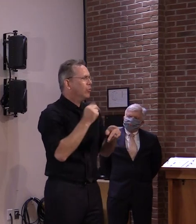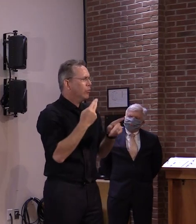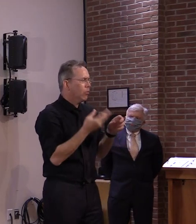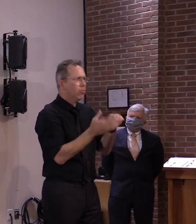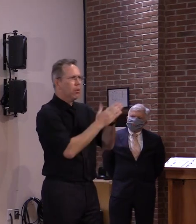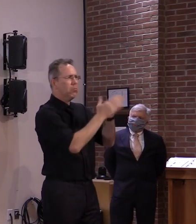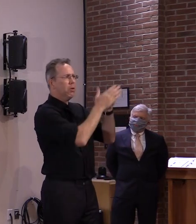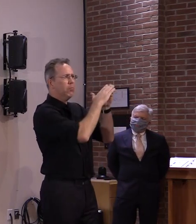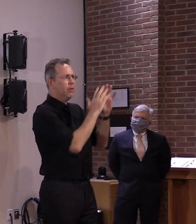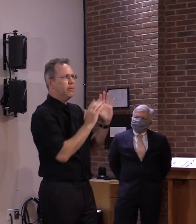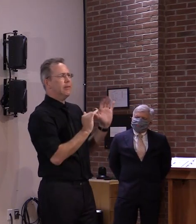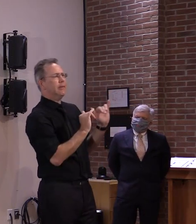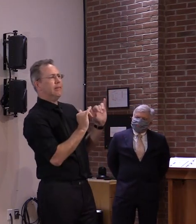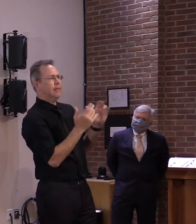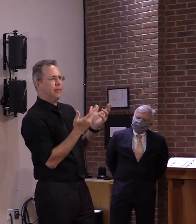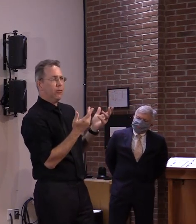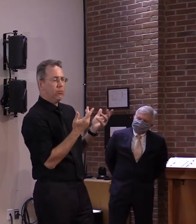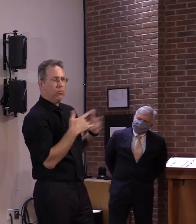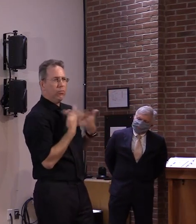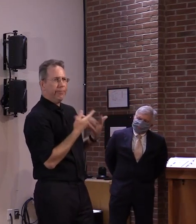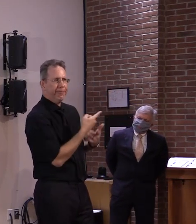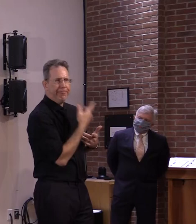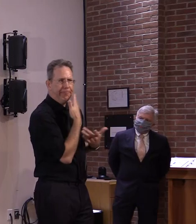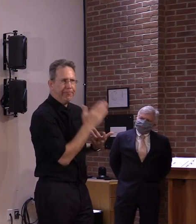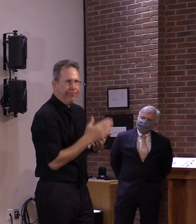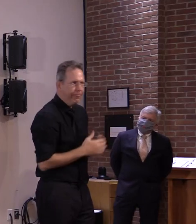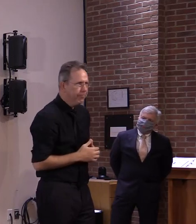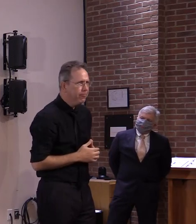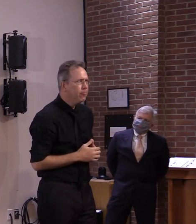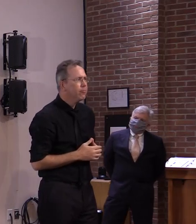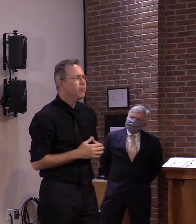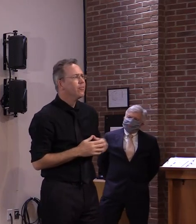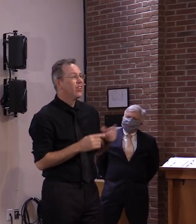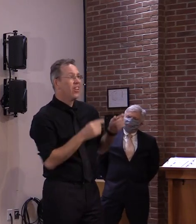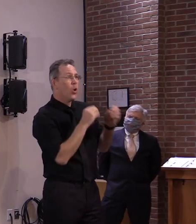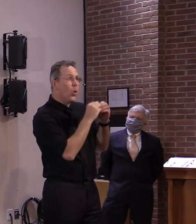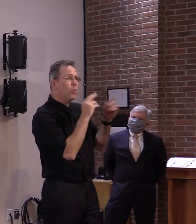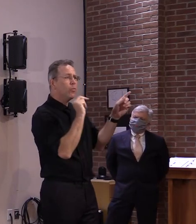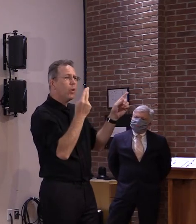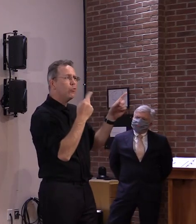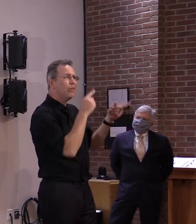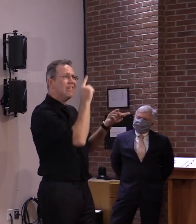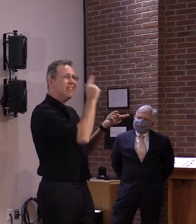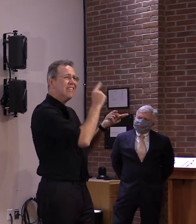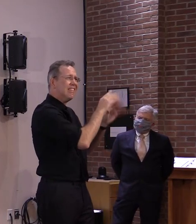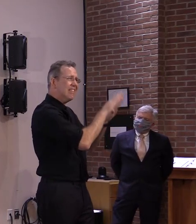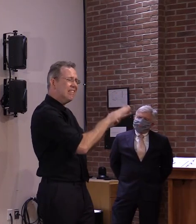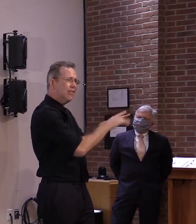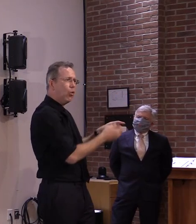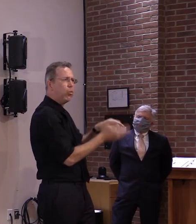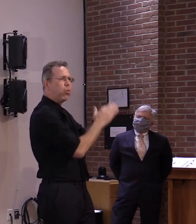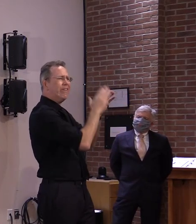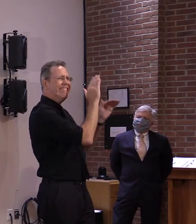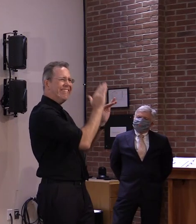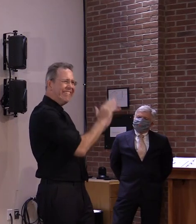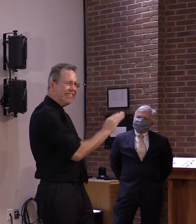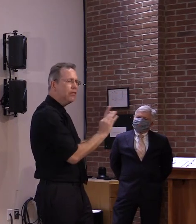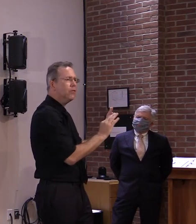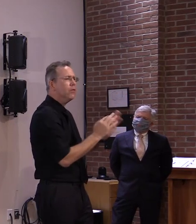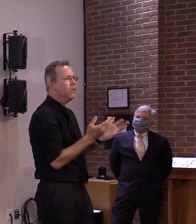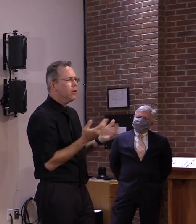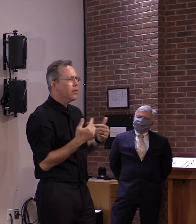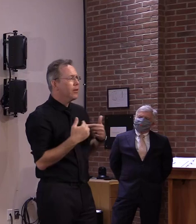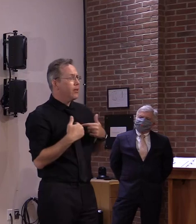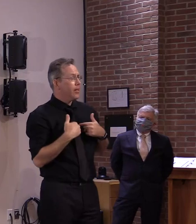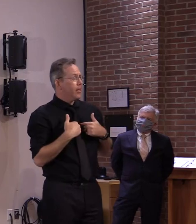but again, they're going to have to do some reflecting on what that means to them. I don't see that we're going to